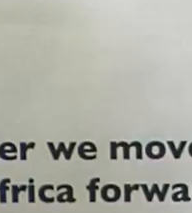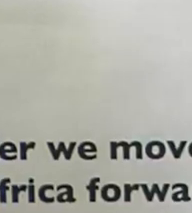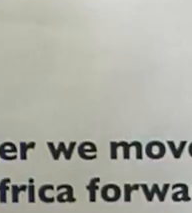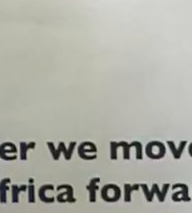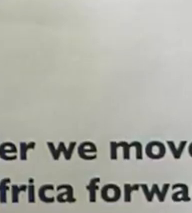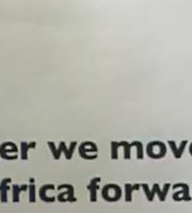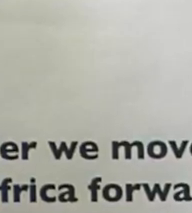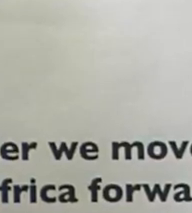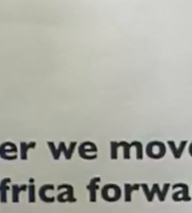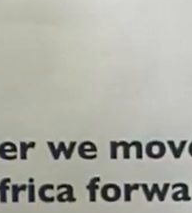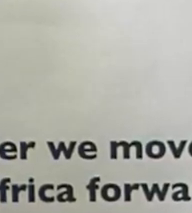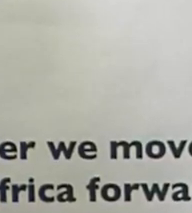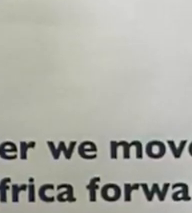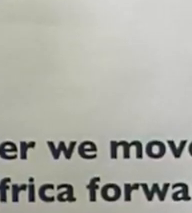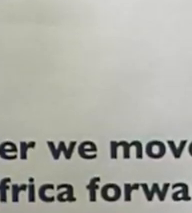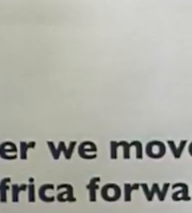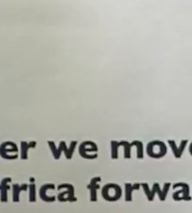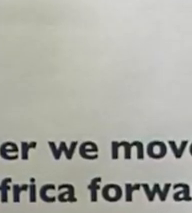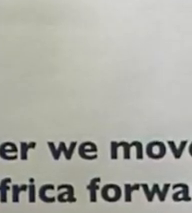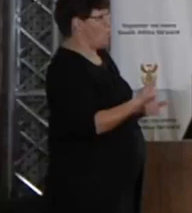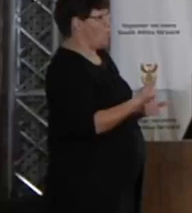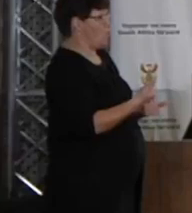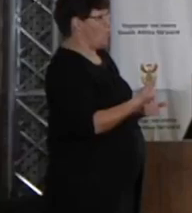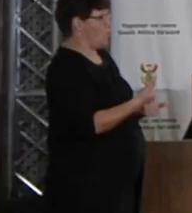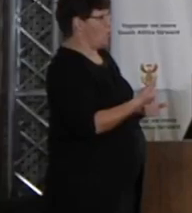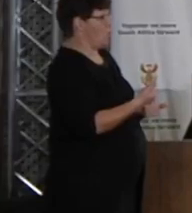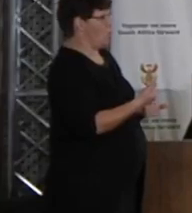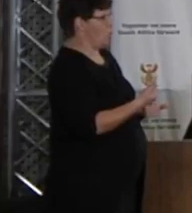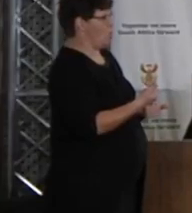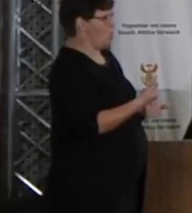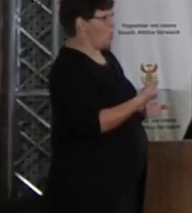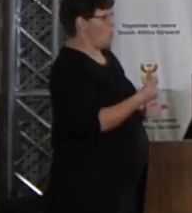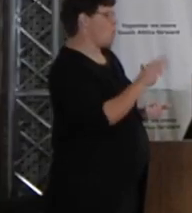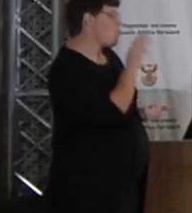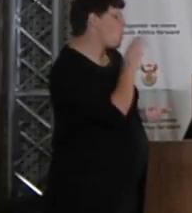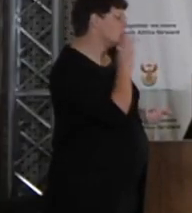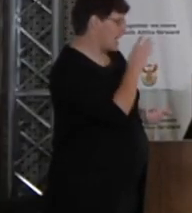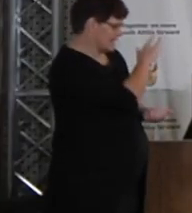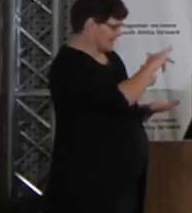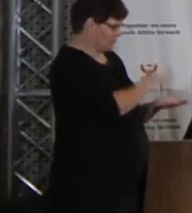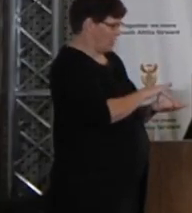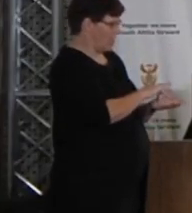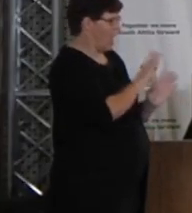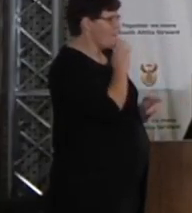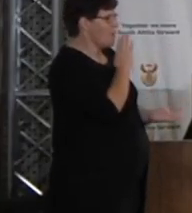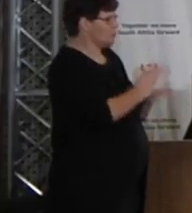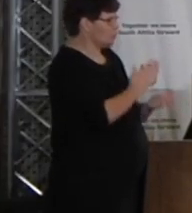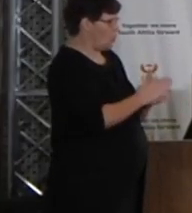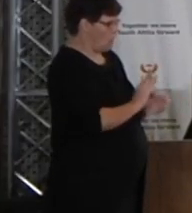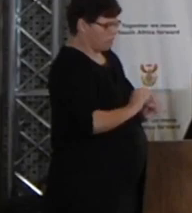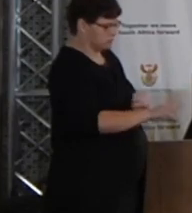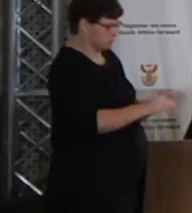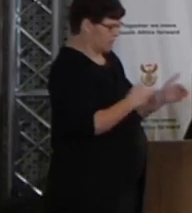to... Since you are now, the government is responsible for water, how are you going to